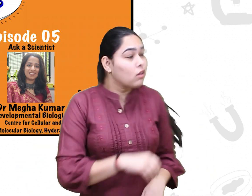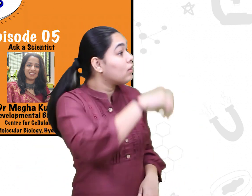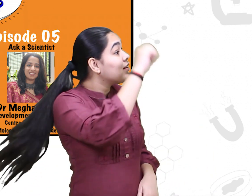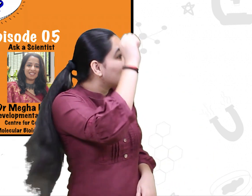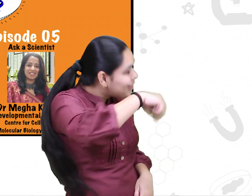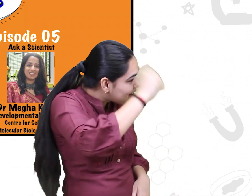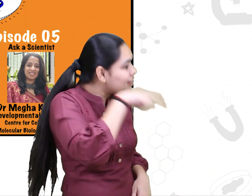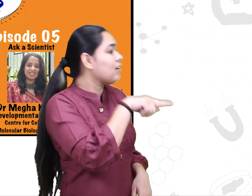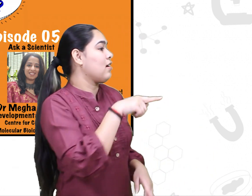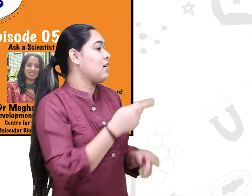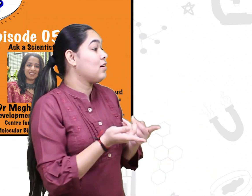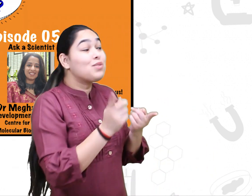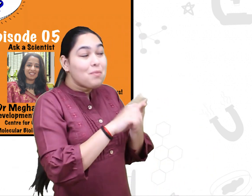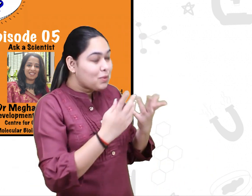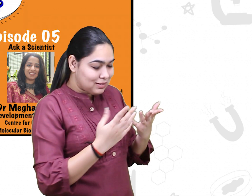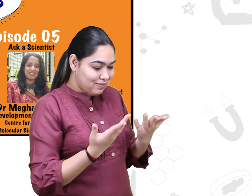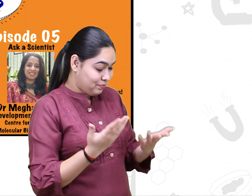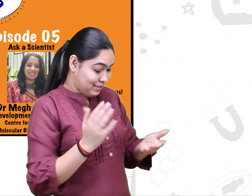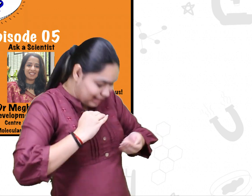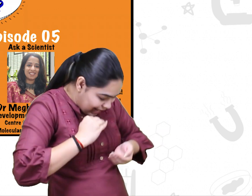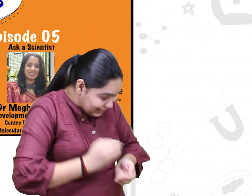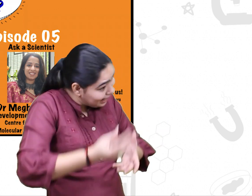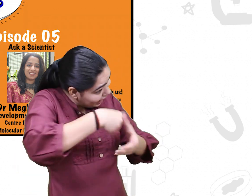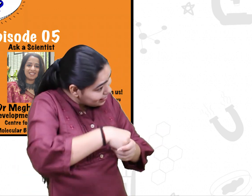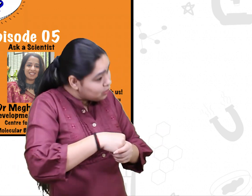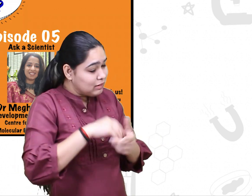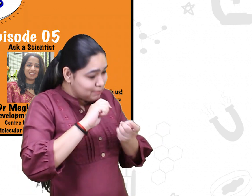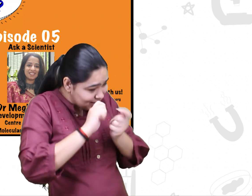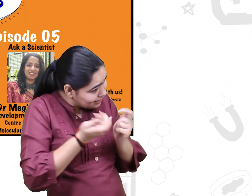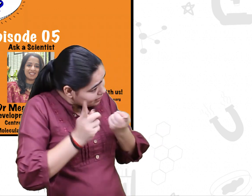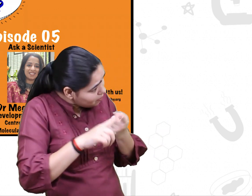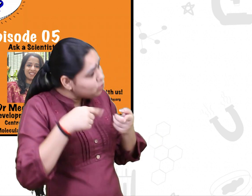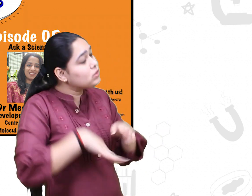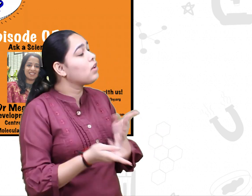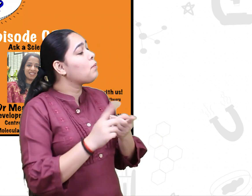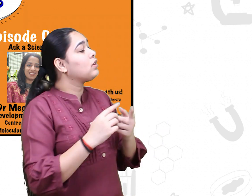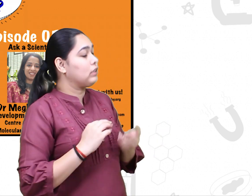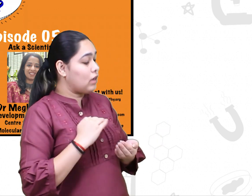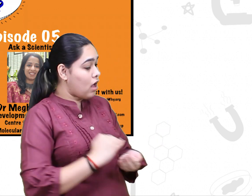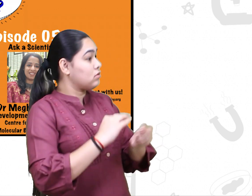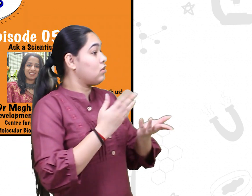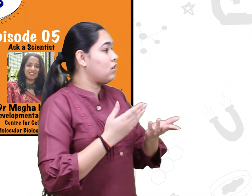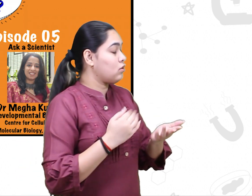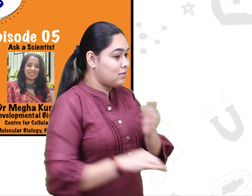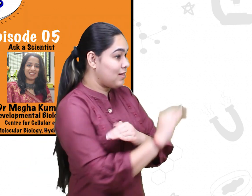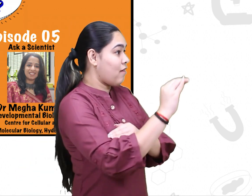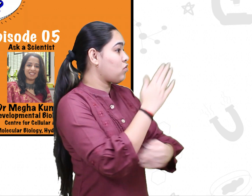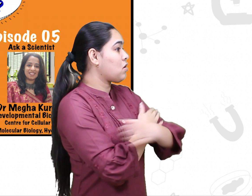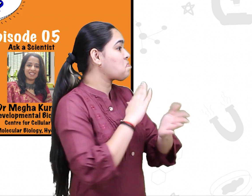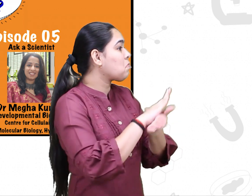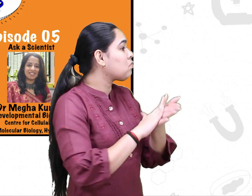losing the limb? Exactly. The mutations finally affected the development of limbs in the